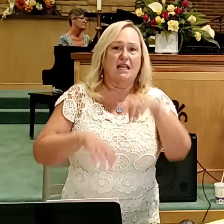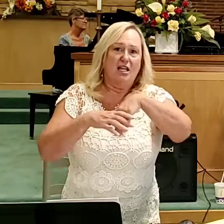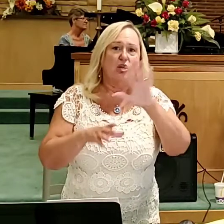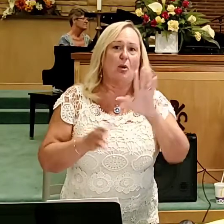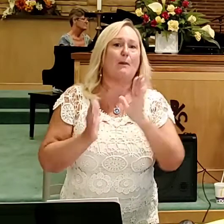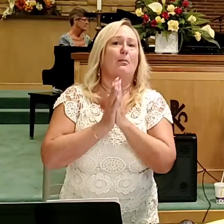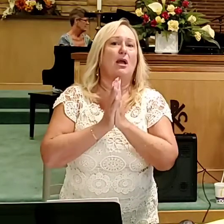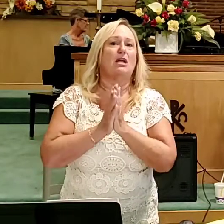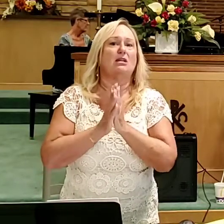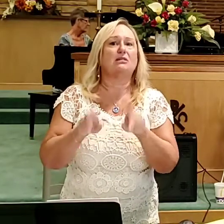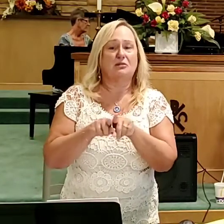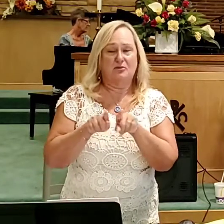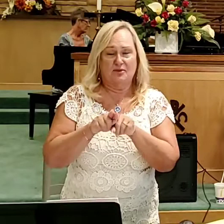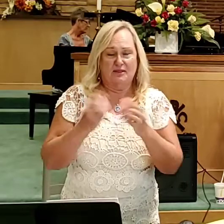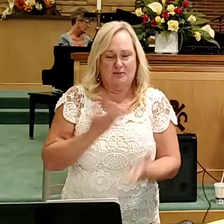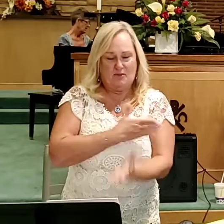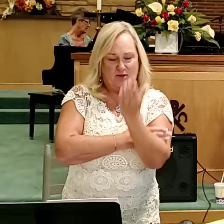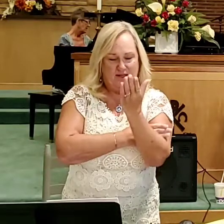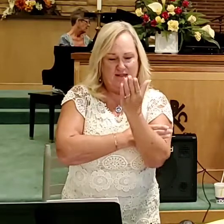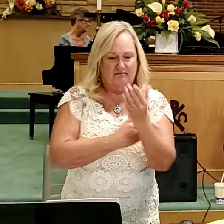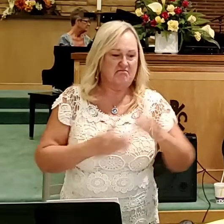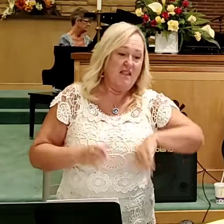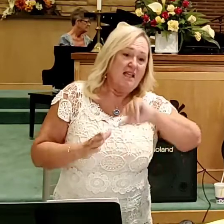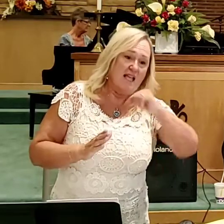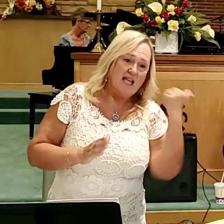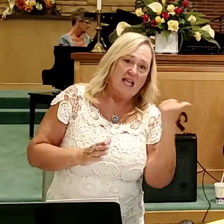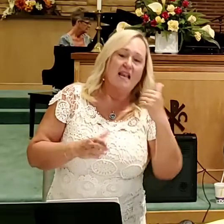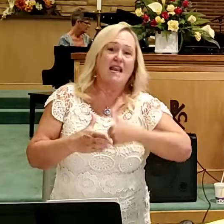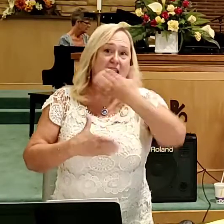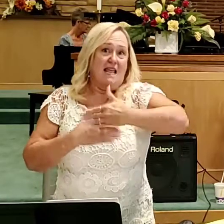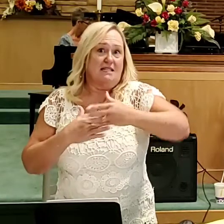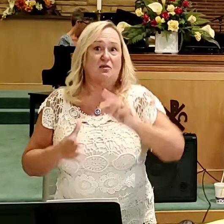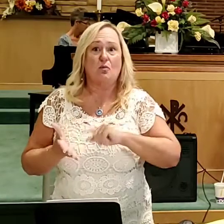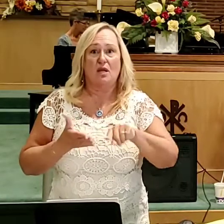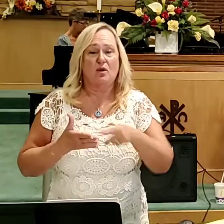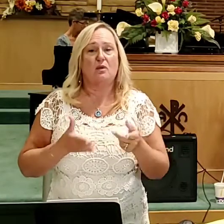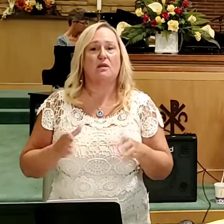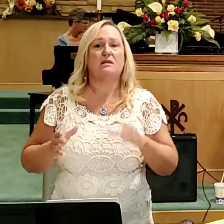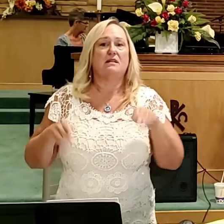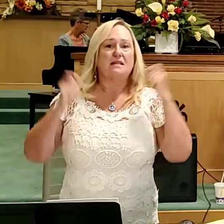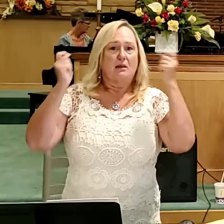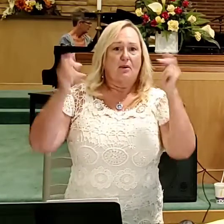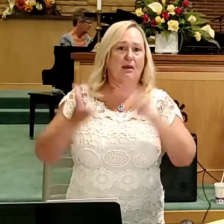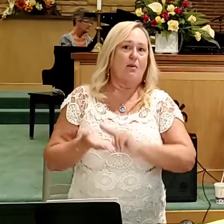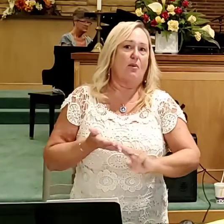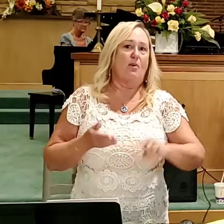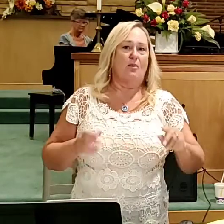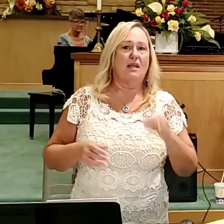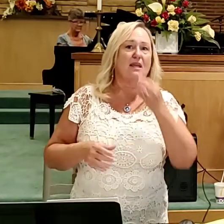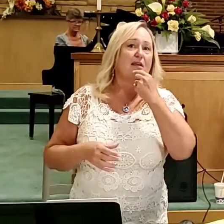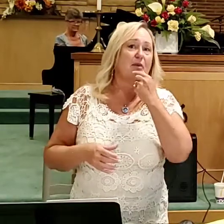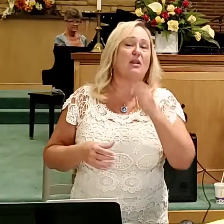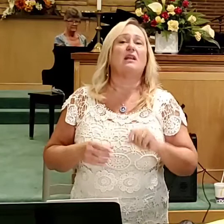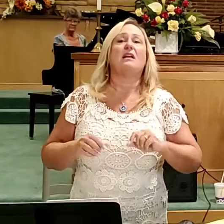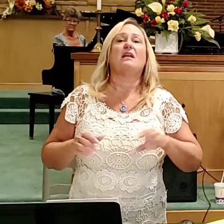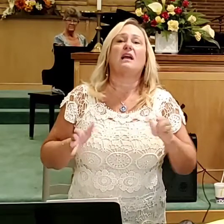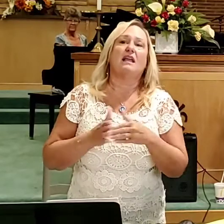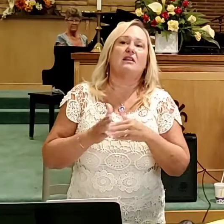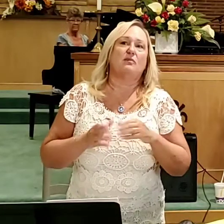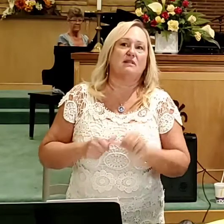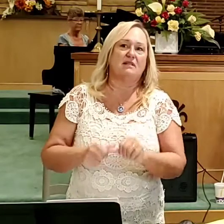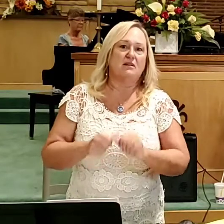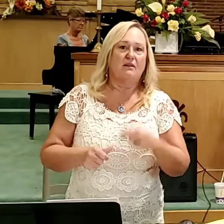well this morning. Next week, we will celebrate Holy Communion. And again, as we are